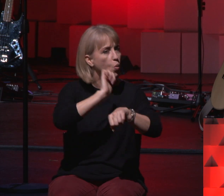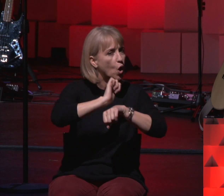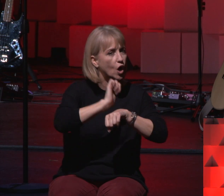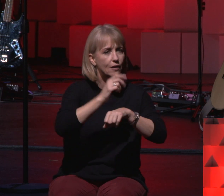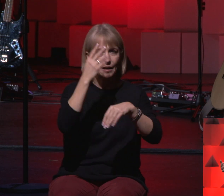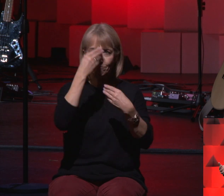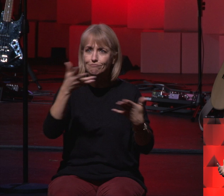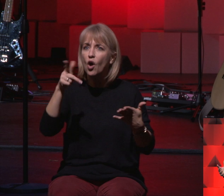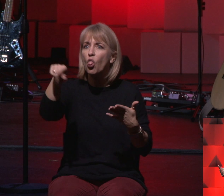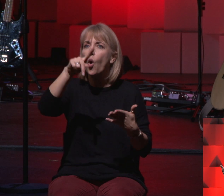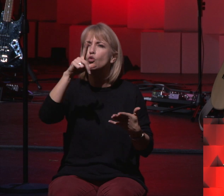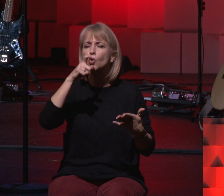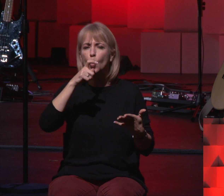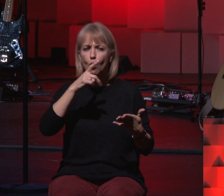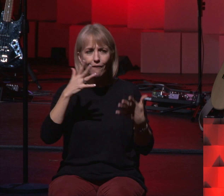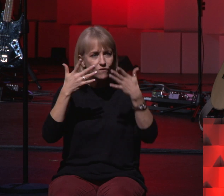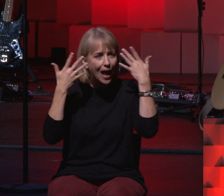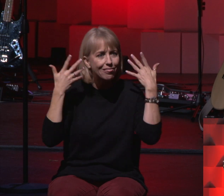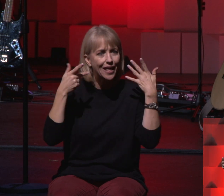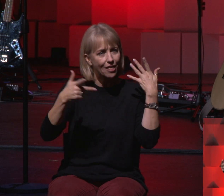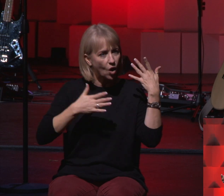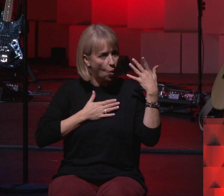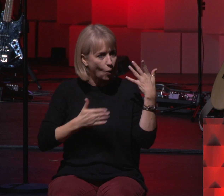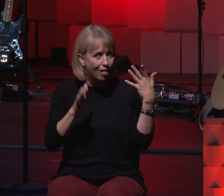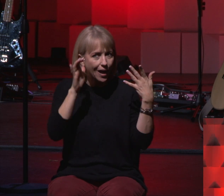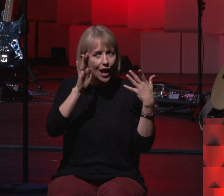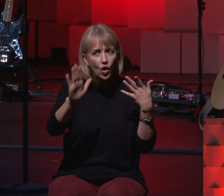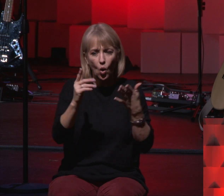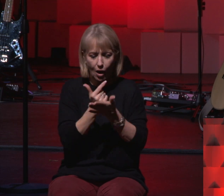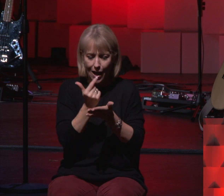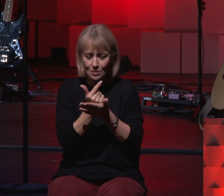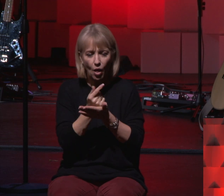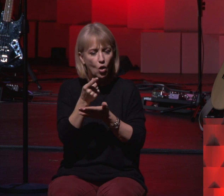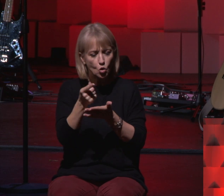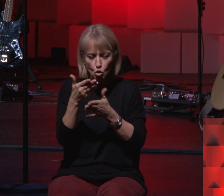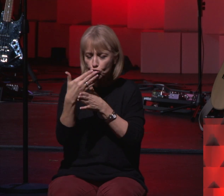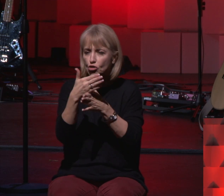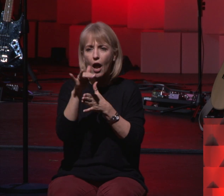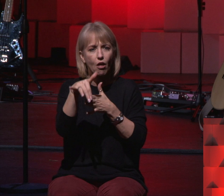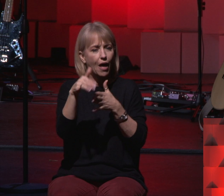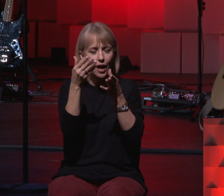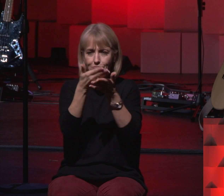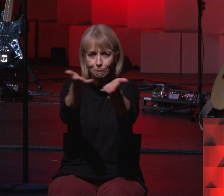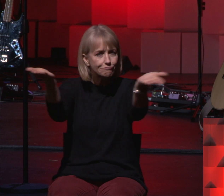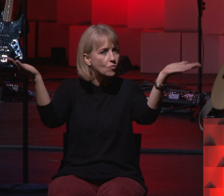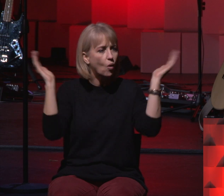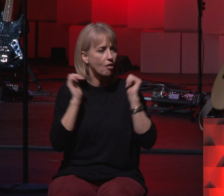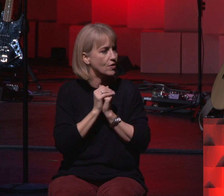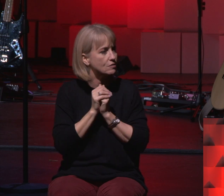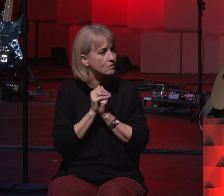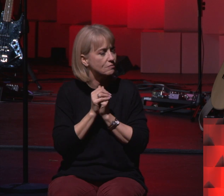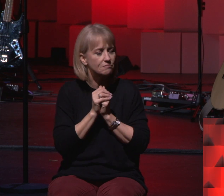are friendly, those who are open to hear the gospel and to share the kingdom of God, and you express that wherever you go, and that's what they did. But they